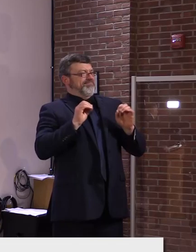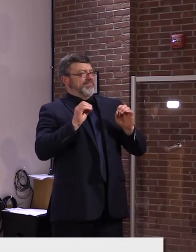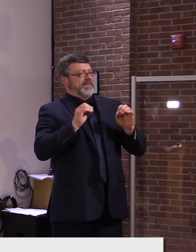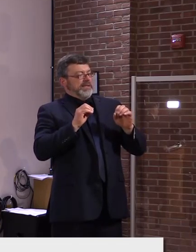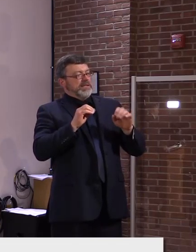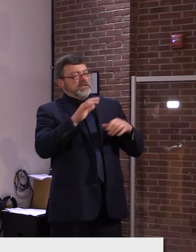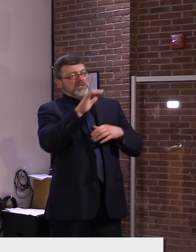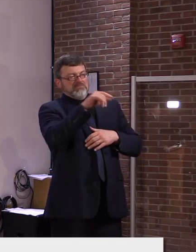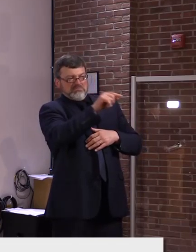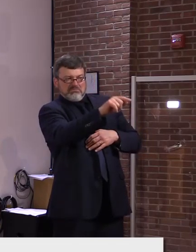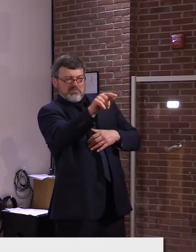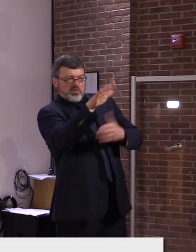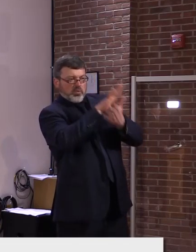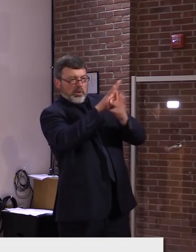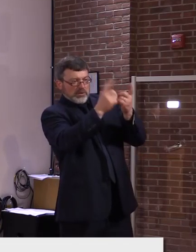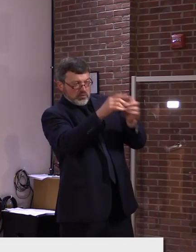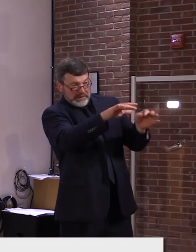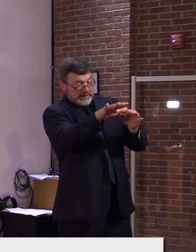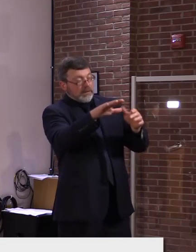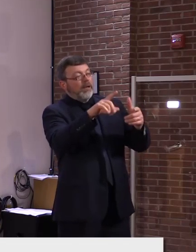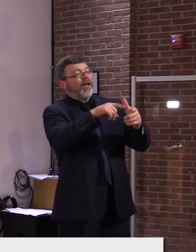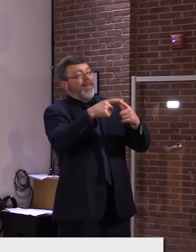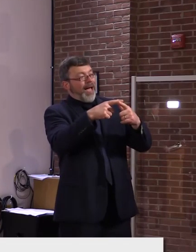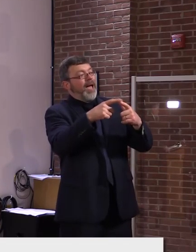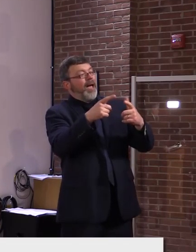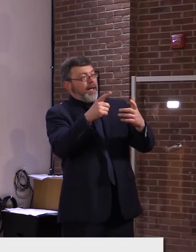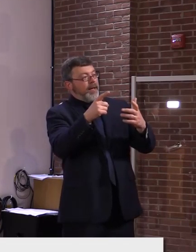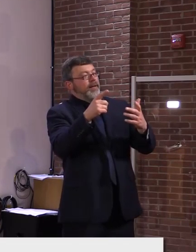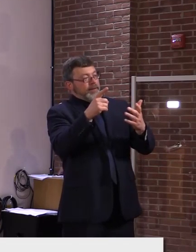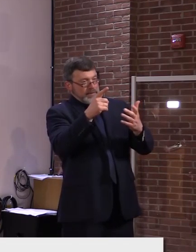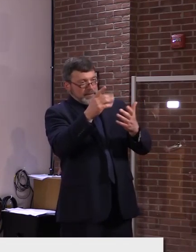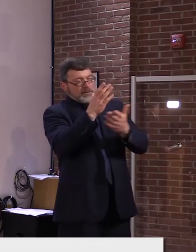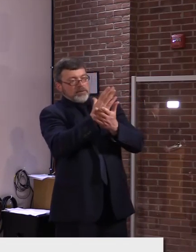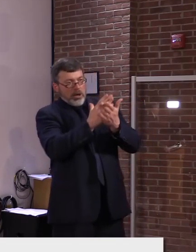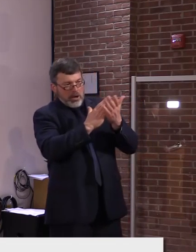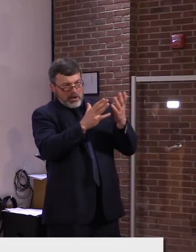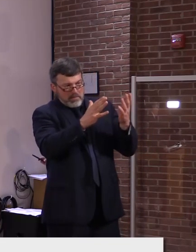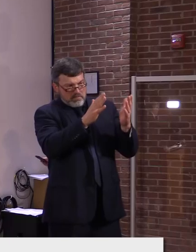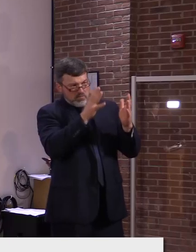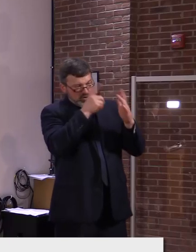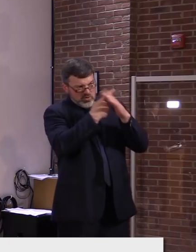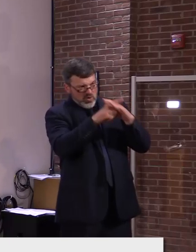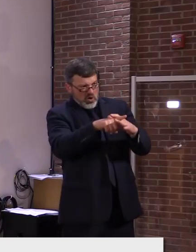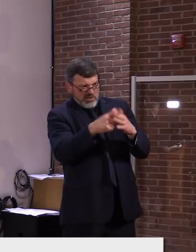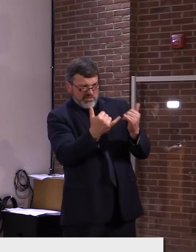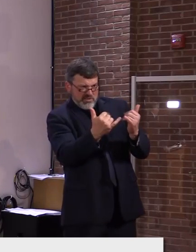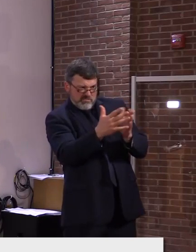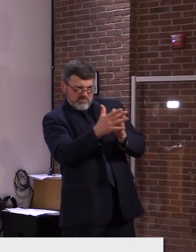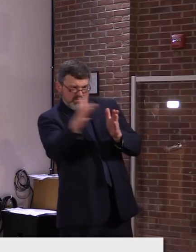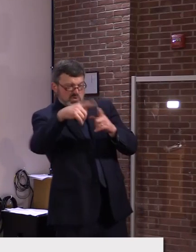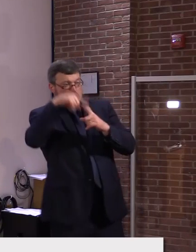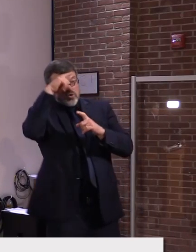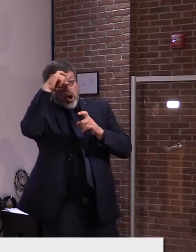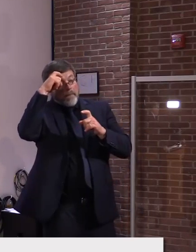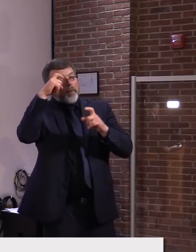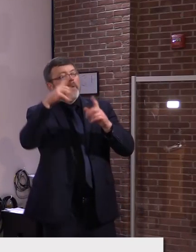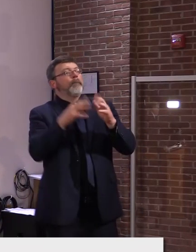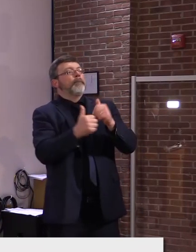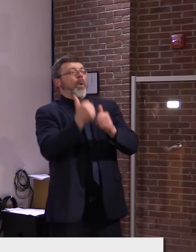begin to understand how they've been affected by the pandemic, both academically and from a social emotional standpoint.